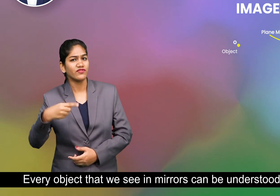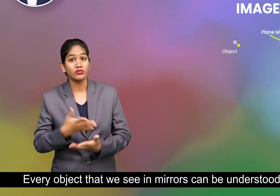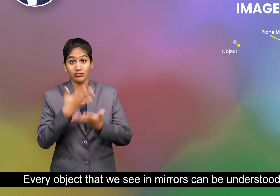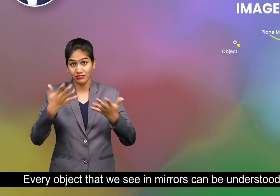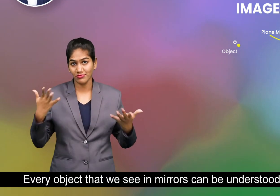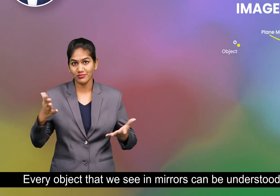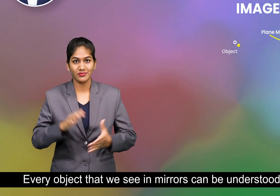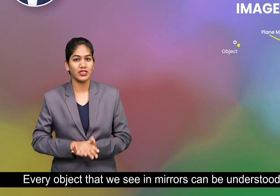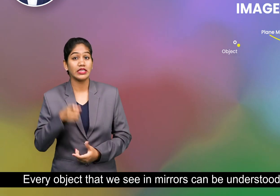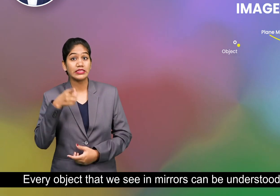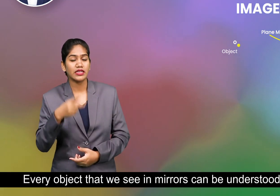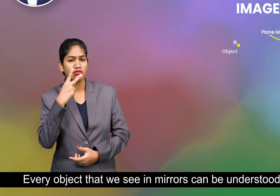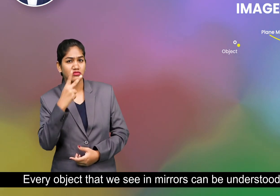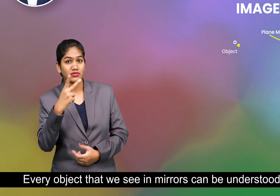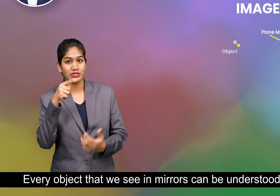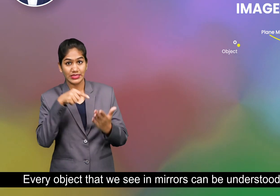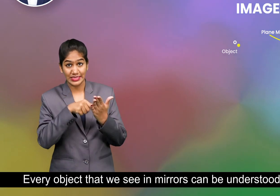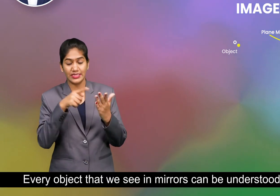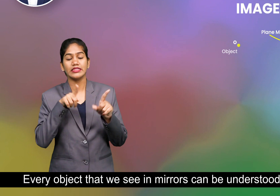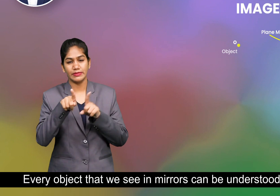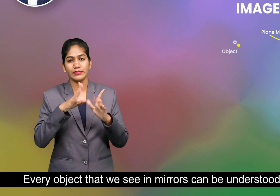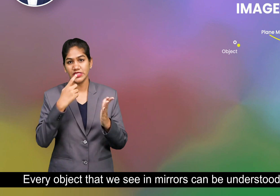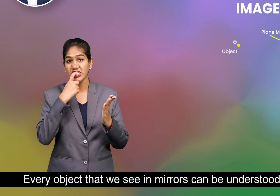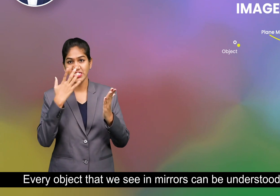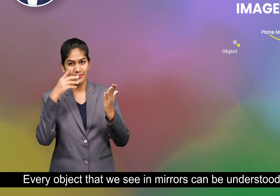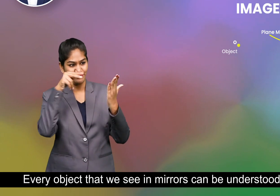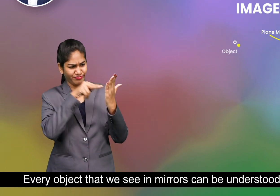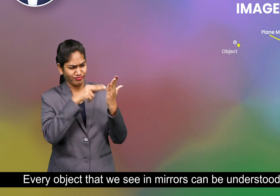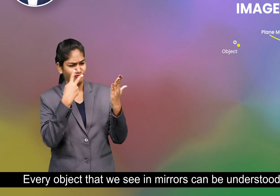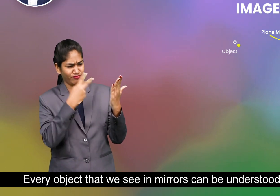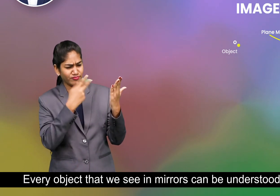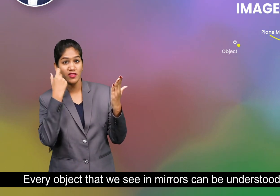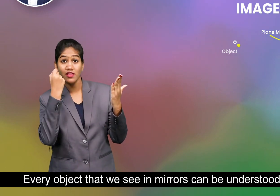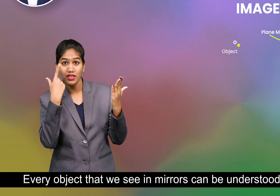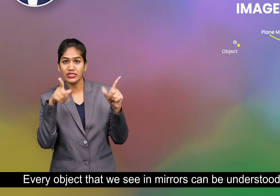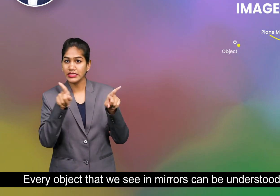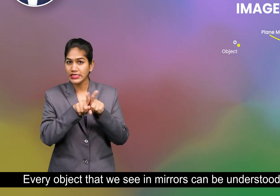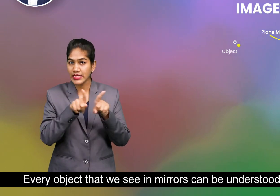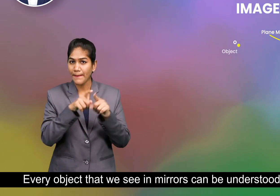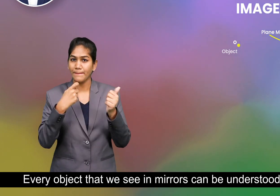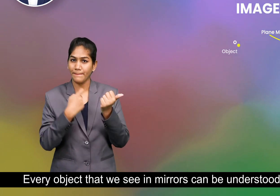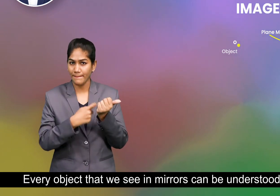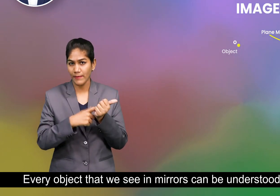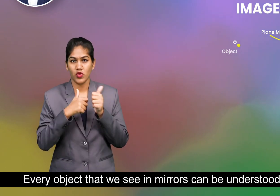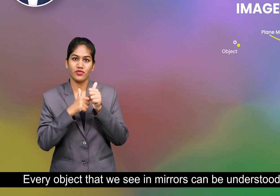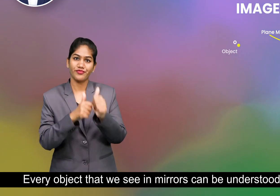Every object that we see in mirrors can be understood using the same